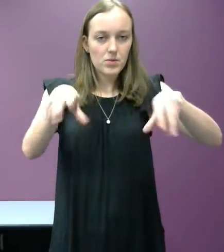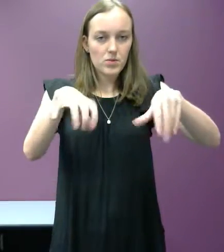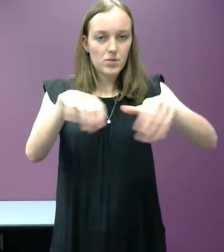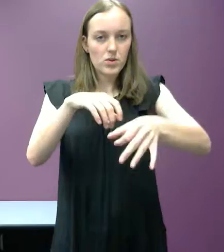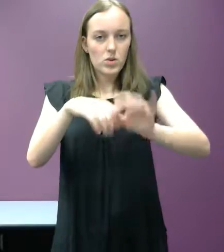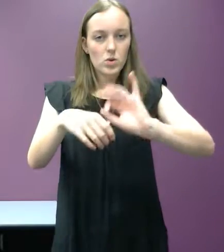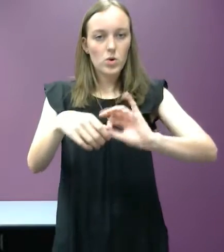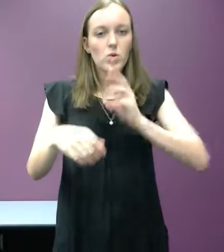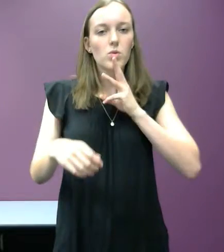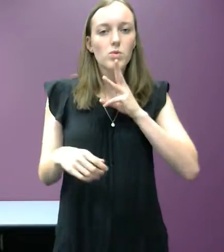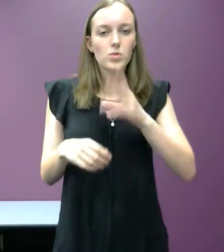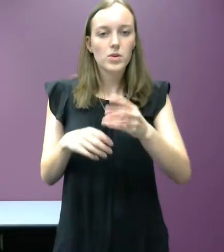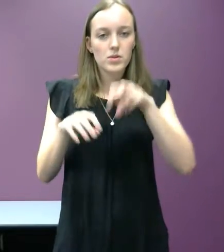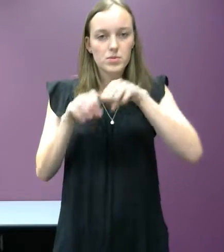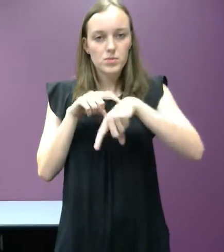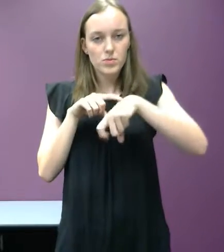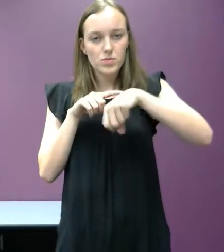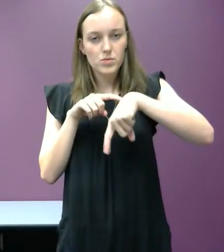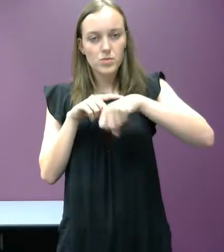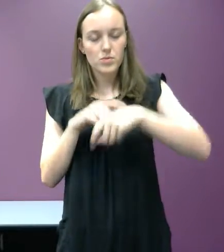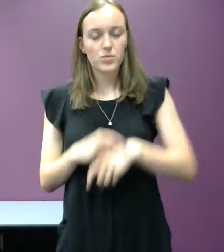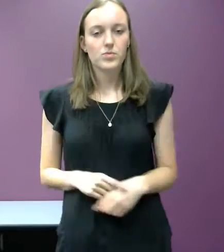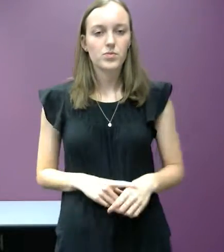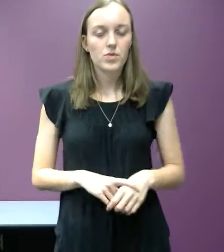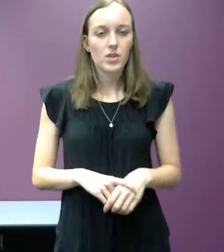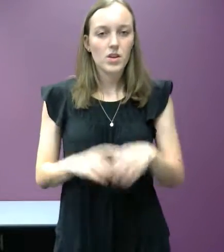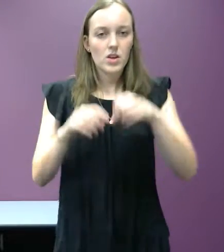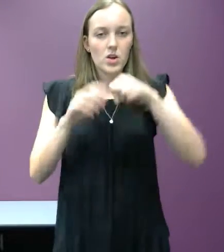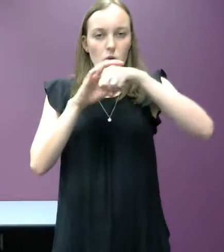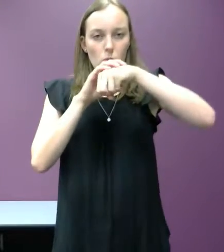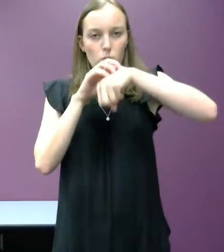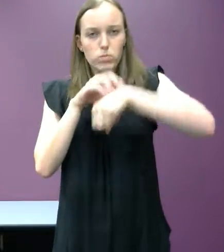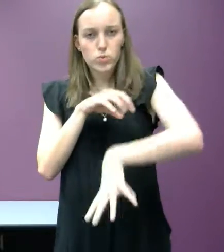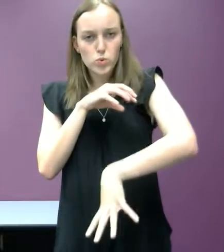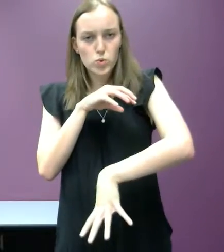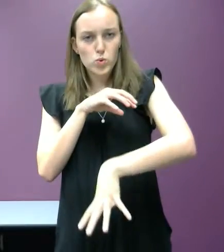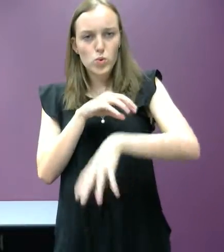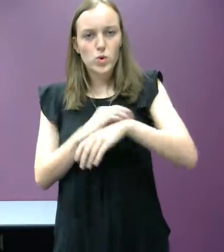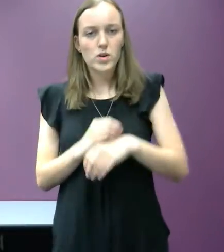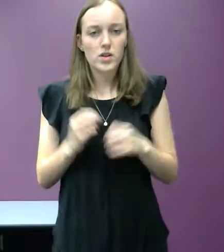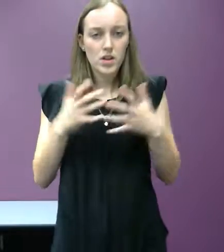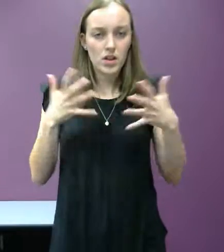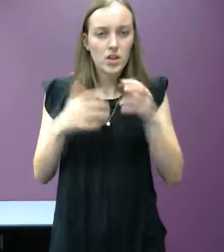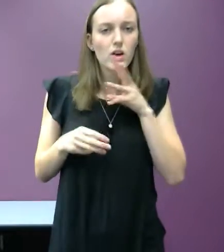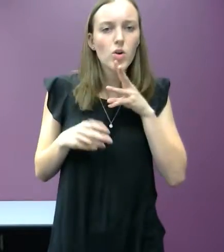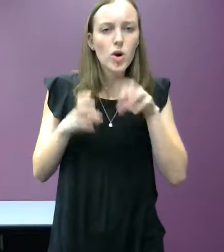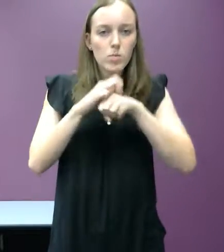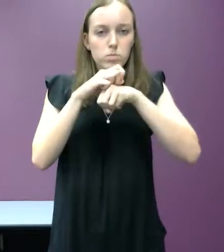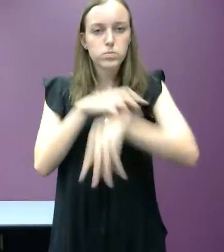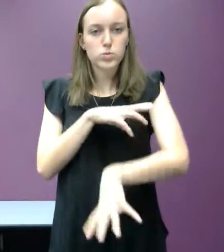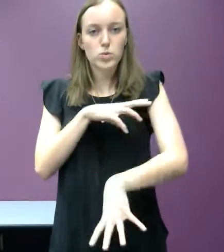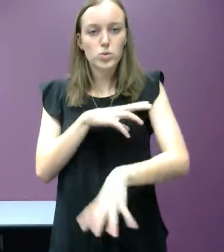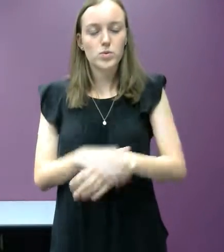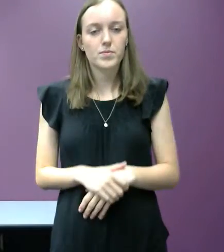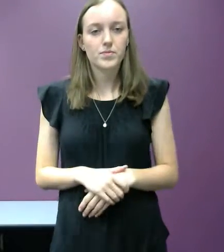and you run the water, when you run the water really hard, or you want to run a lot of water, then there's